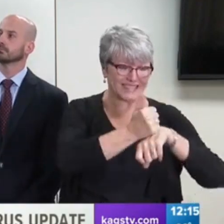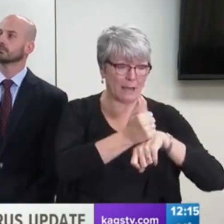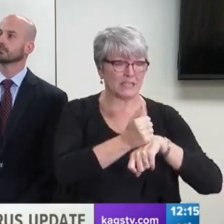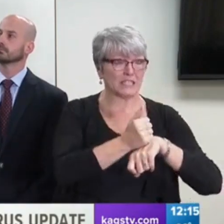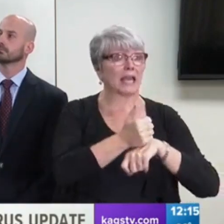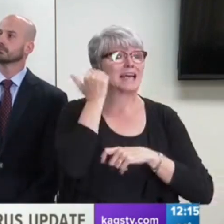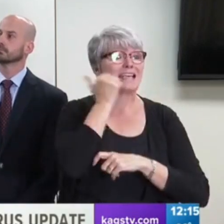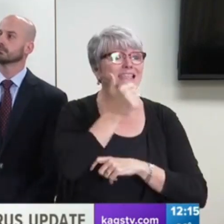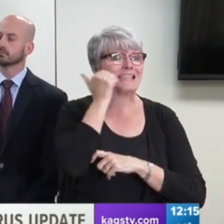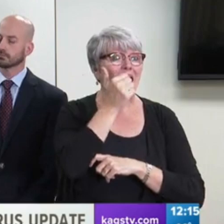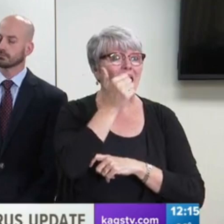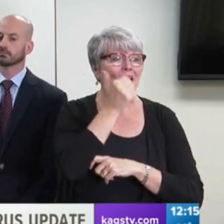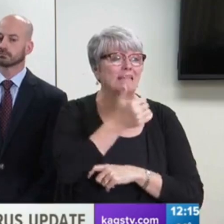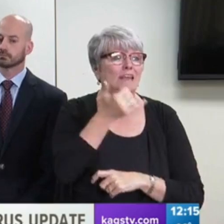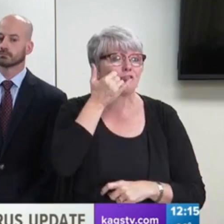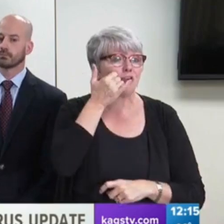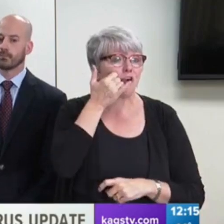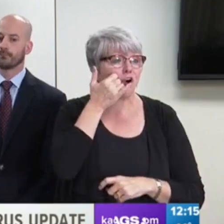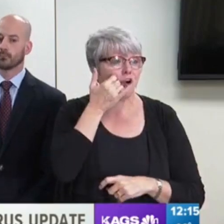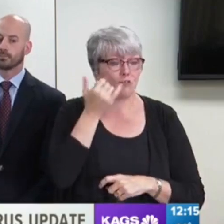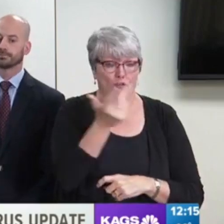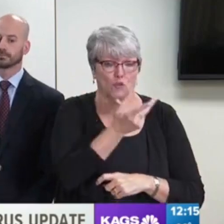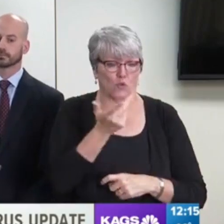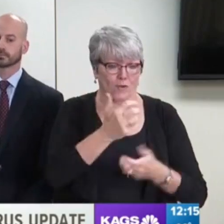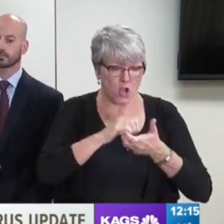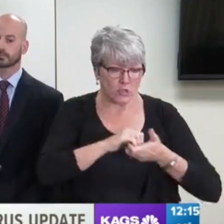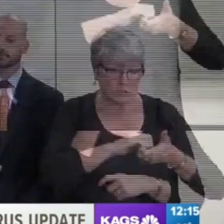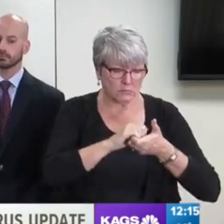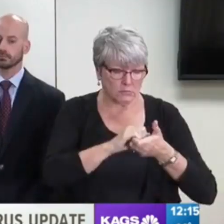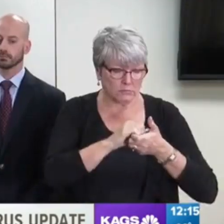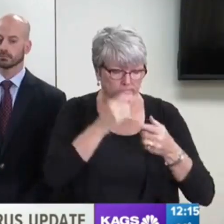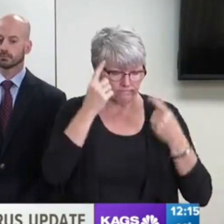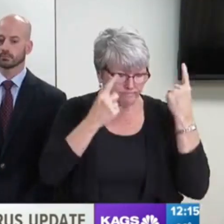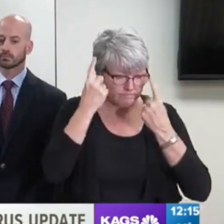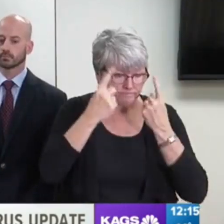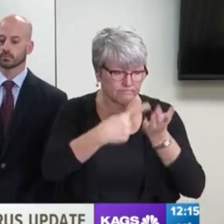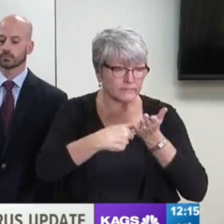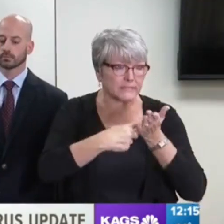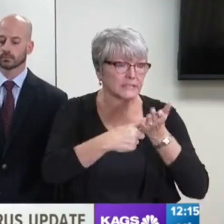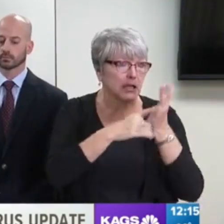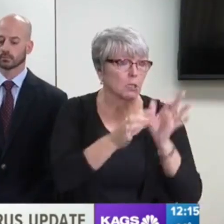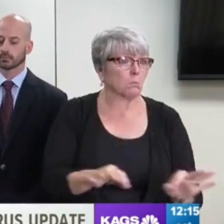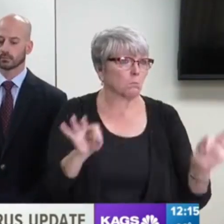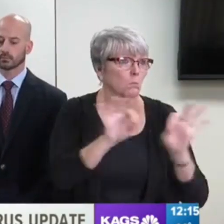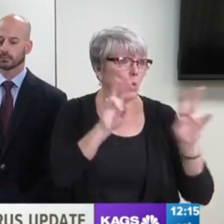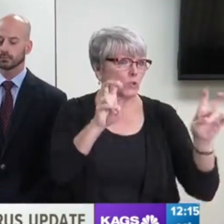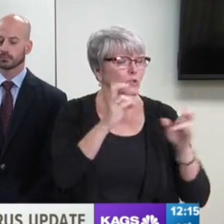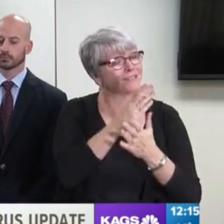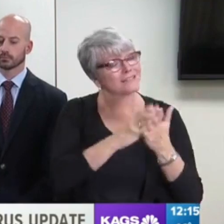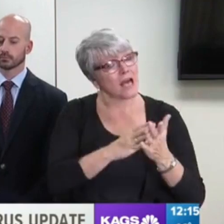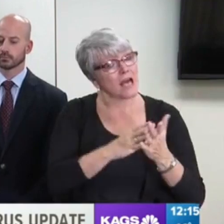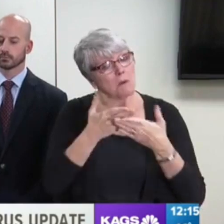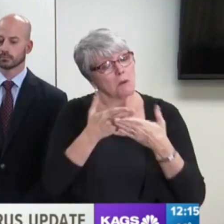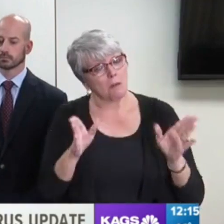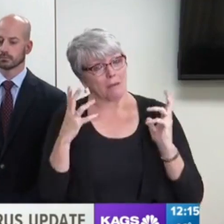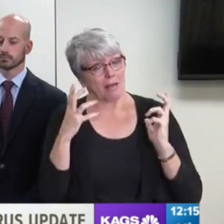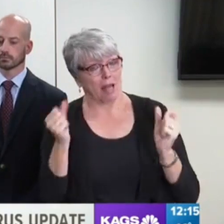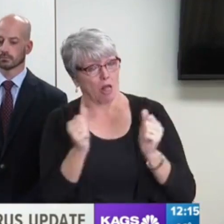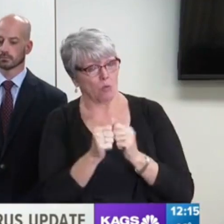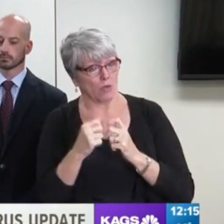a daily call to be in a conference on critical issues, key issues. Some of them are public health issues with